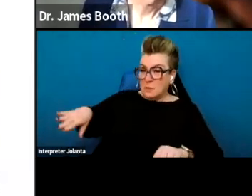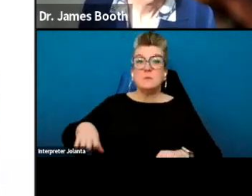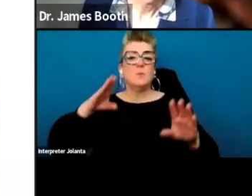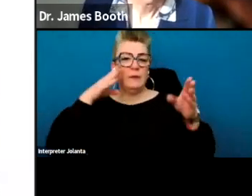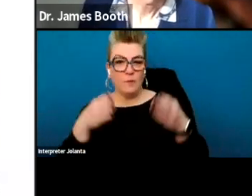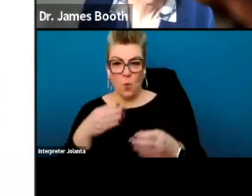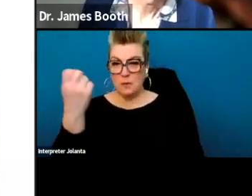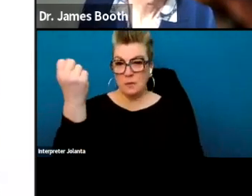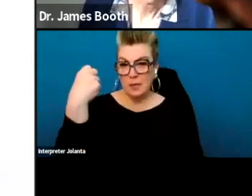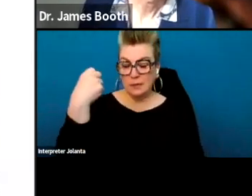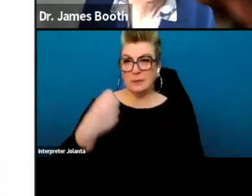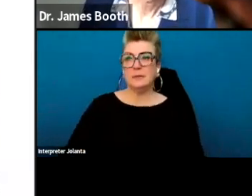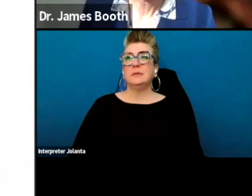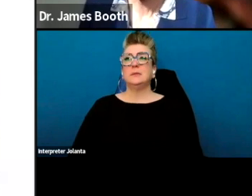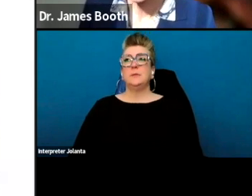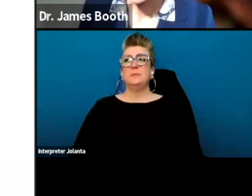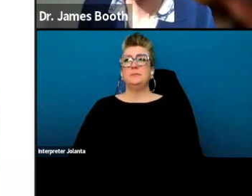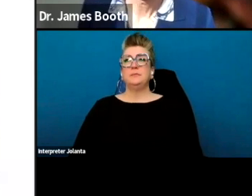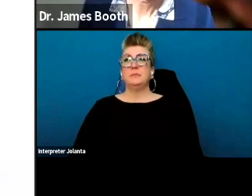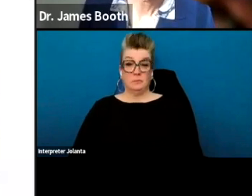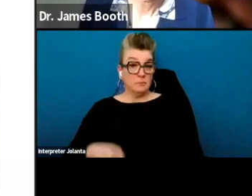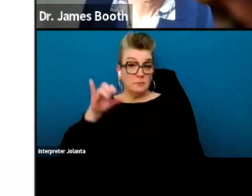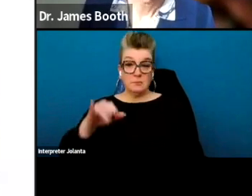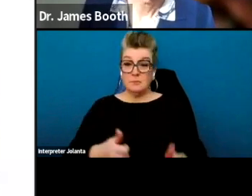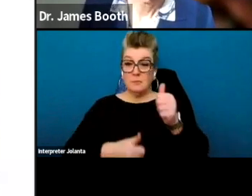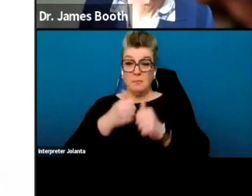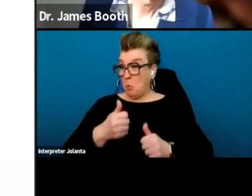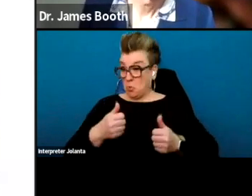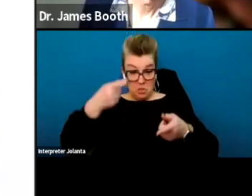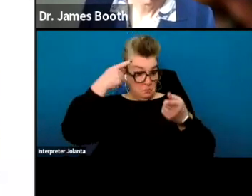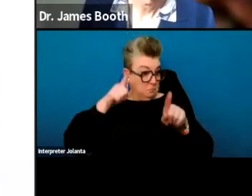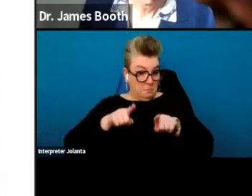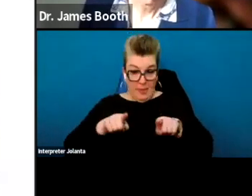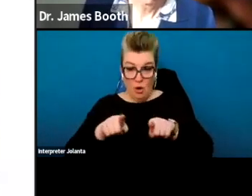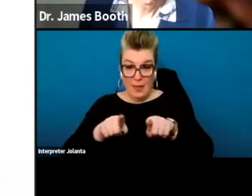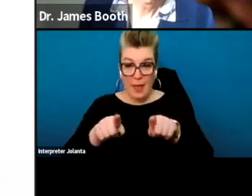responses that were most parallel between the conditions.